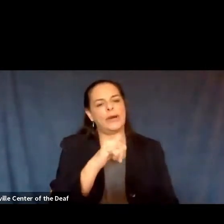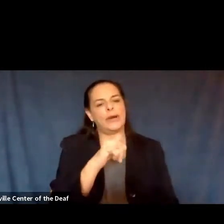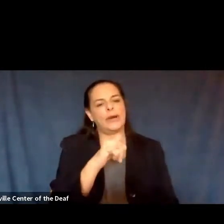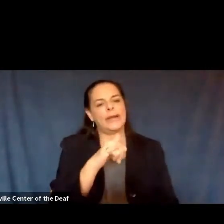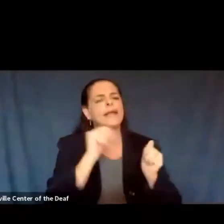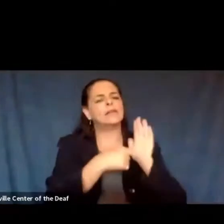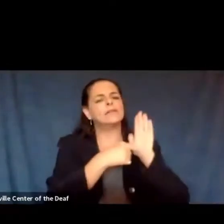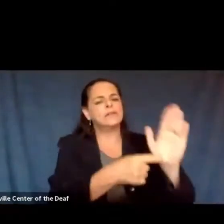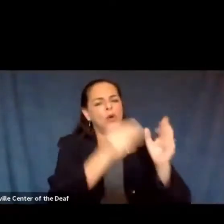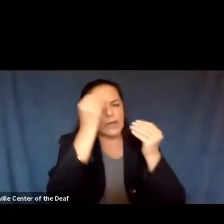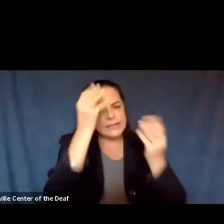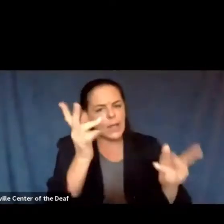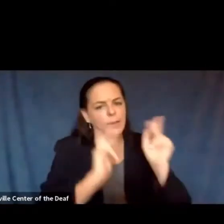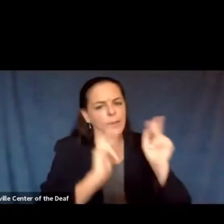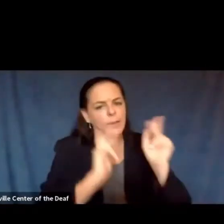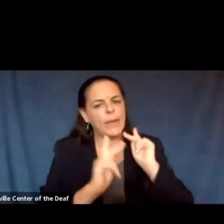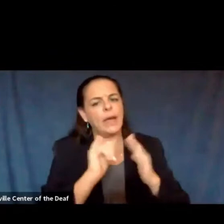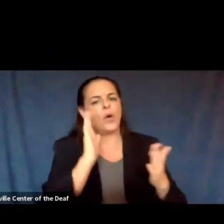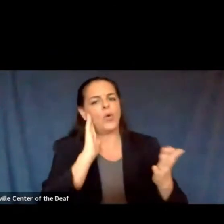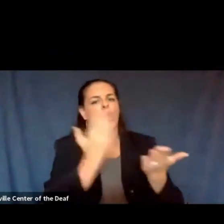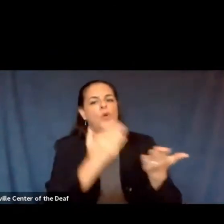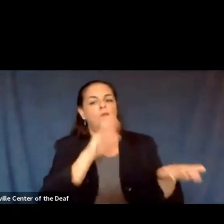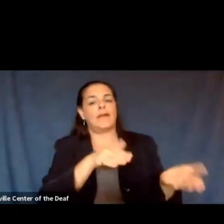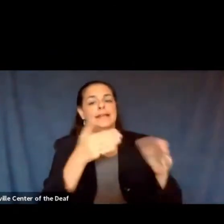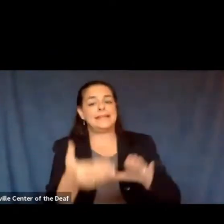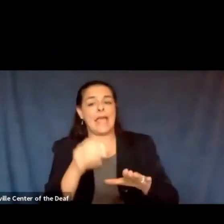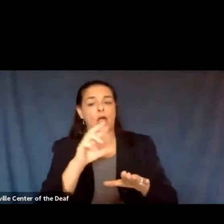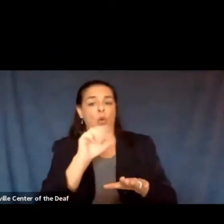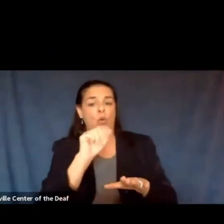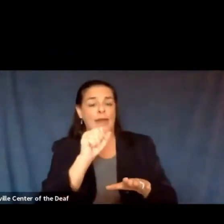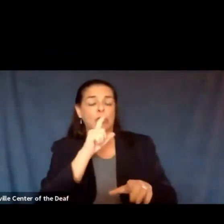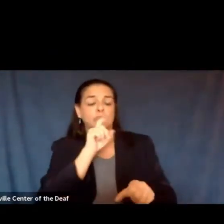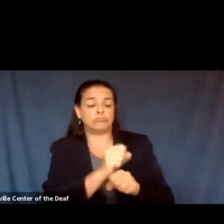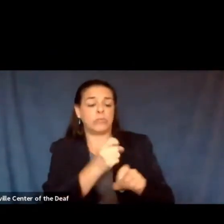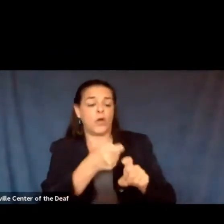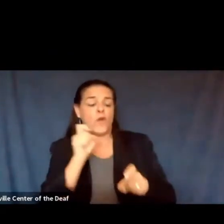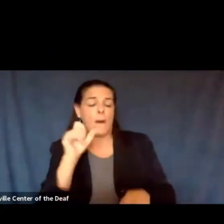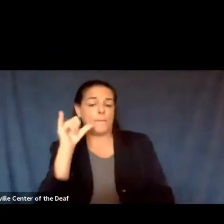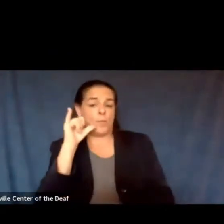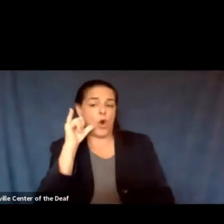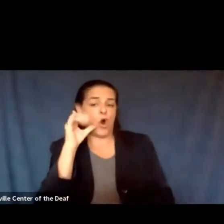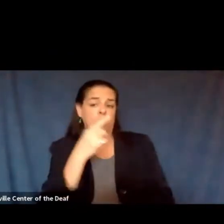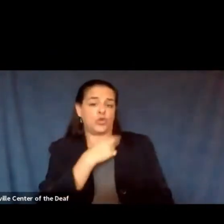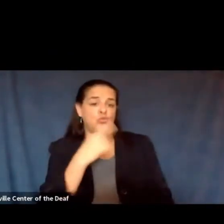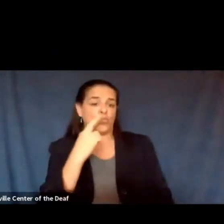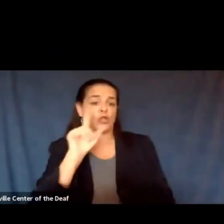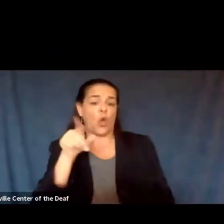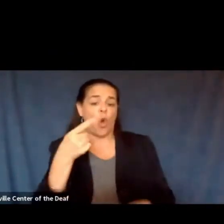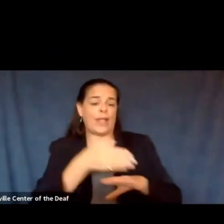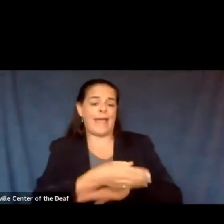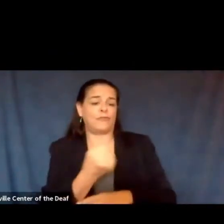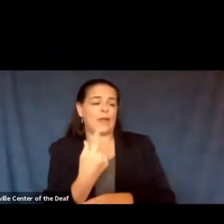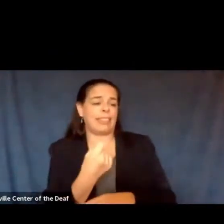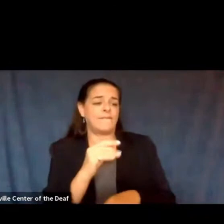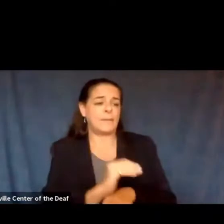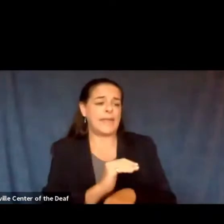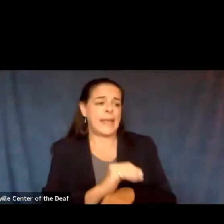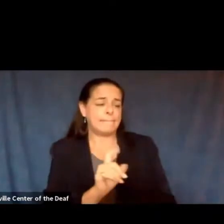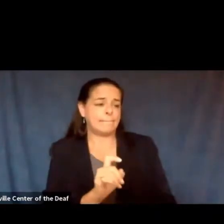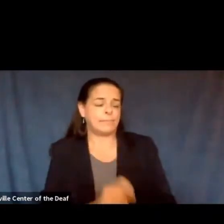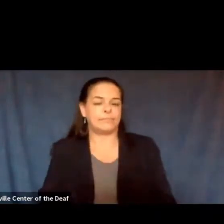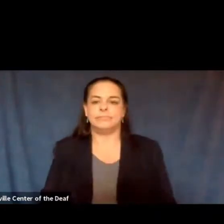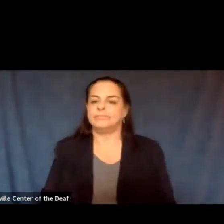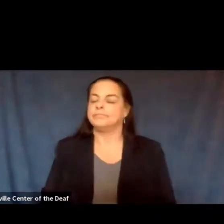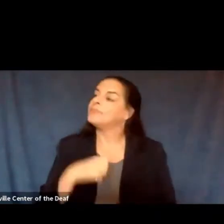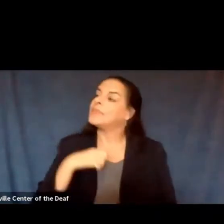or release to the public that proves deaths or cases are coming from bars and restaurants only after 11 p.m.? I